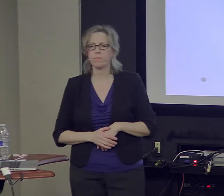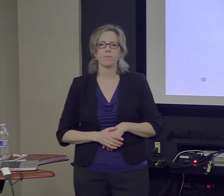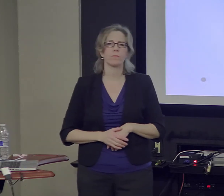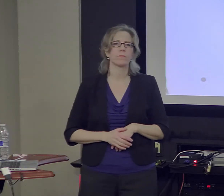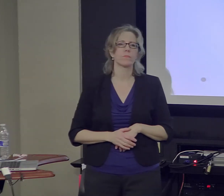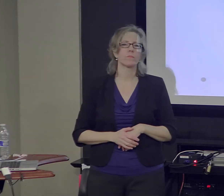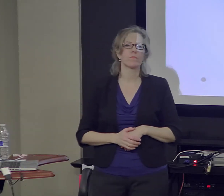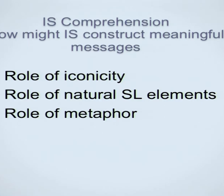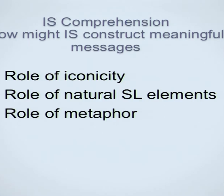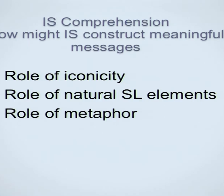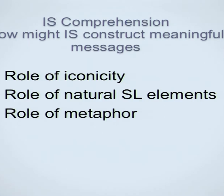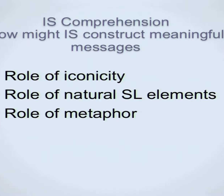research.